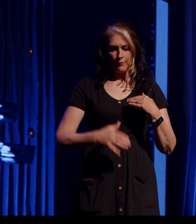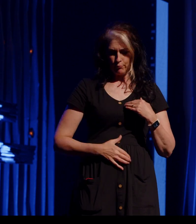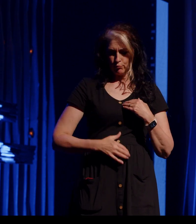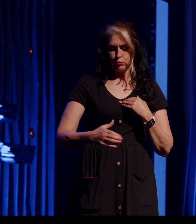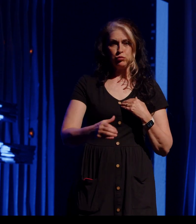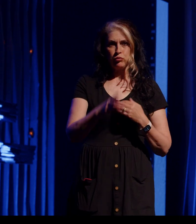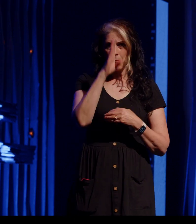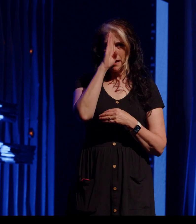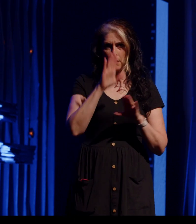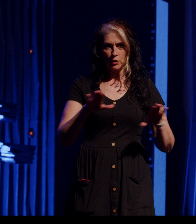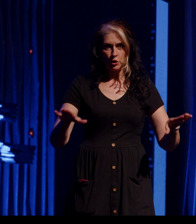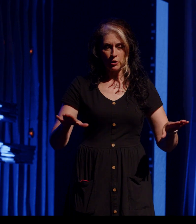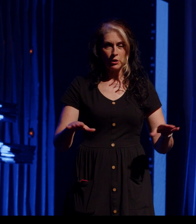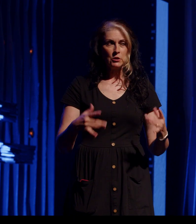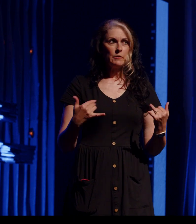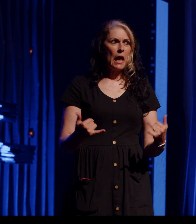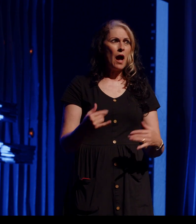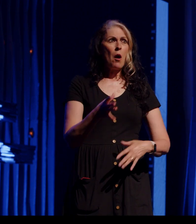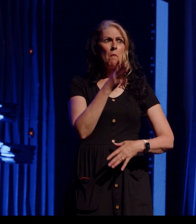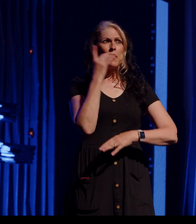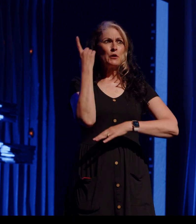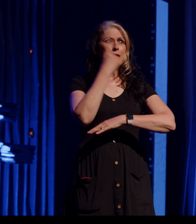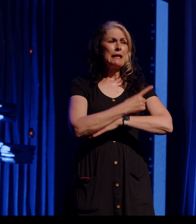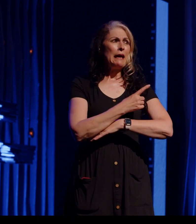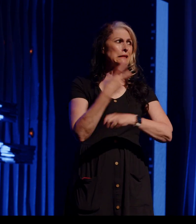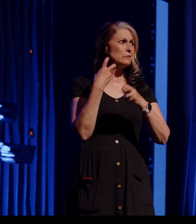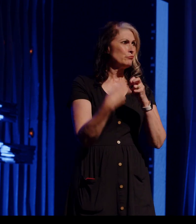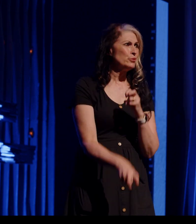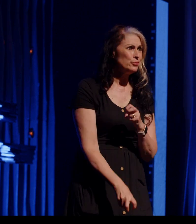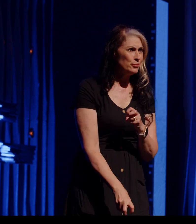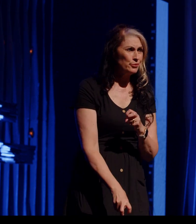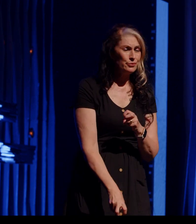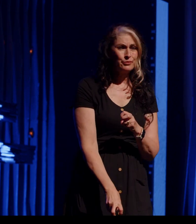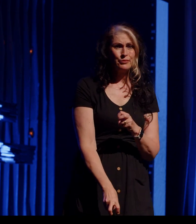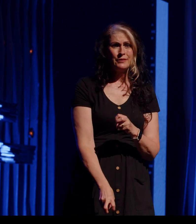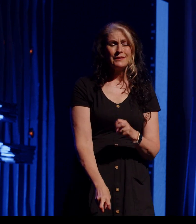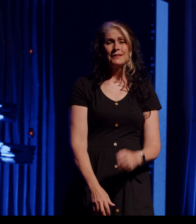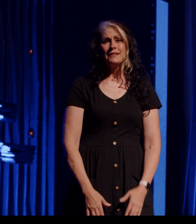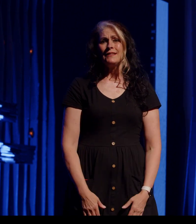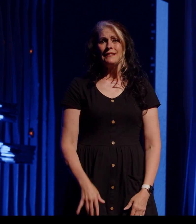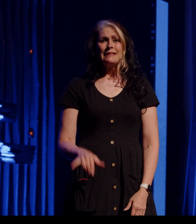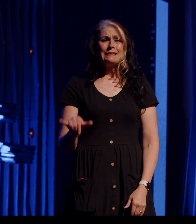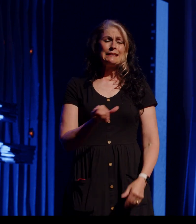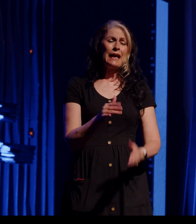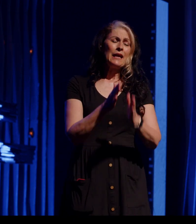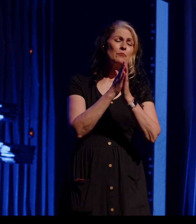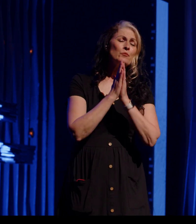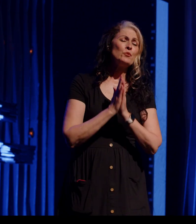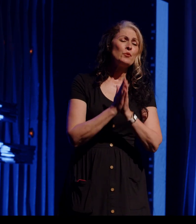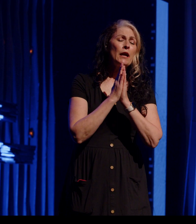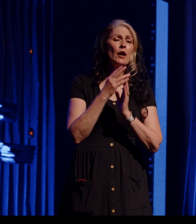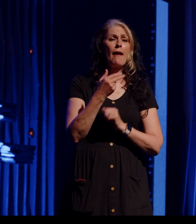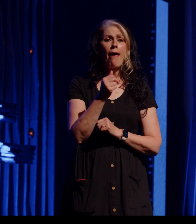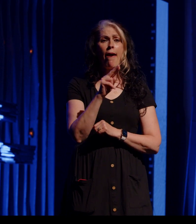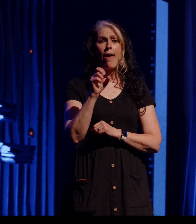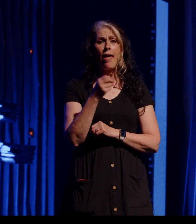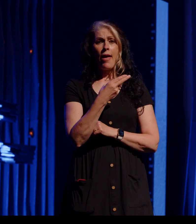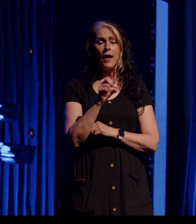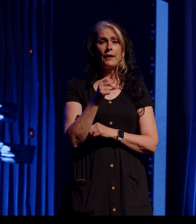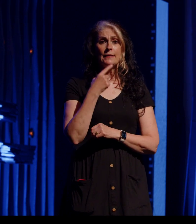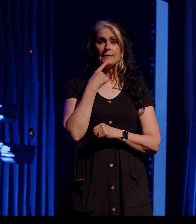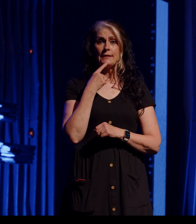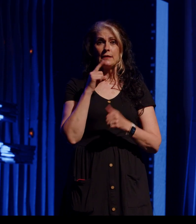just ruins them. It just does. And you have the same kind of prayer that Hannah had when it says in